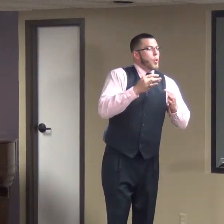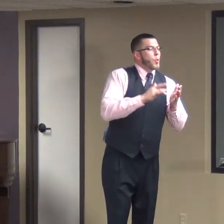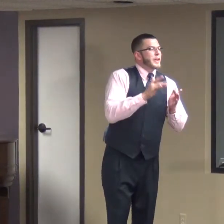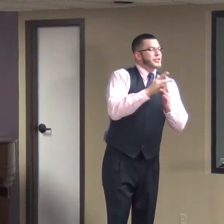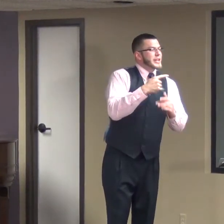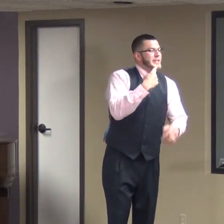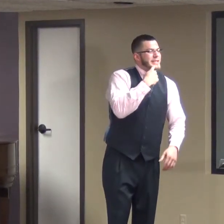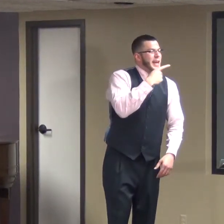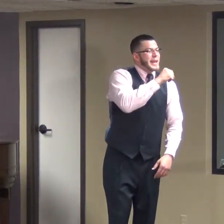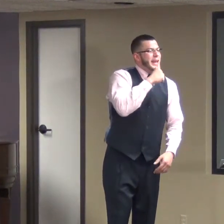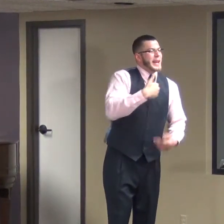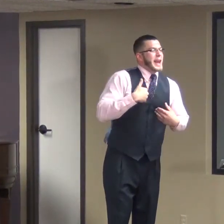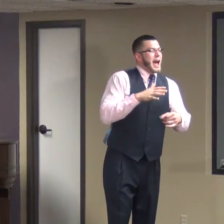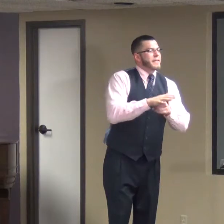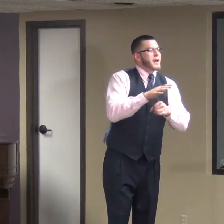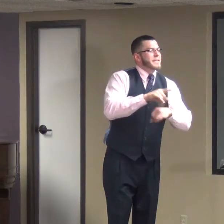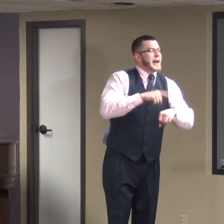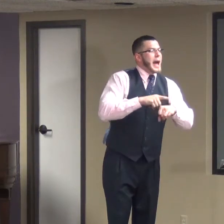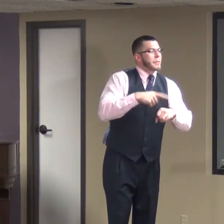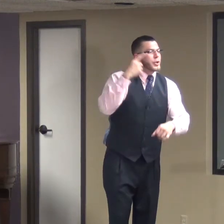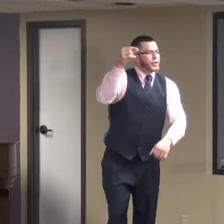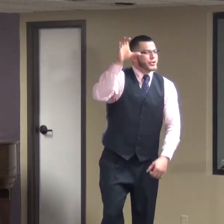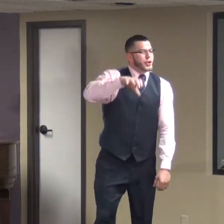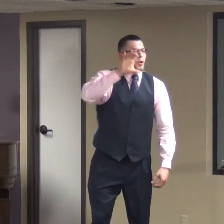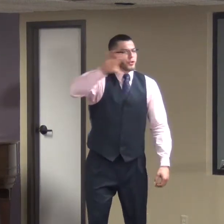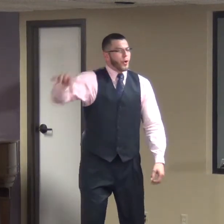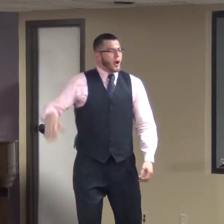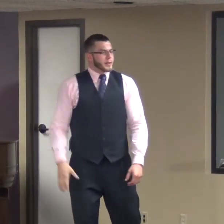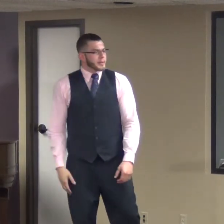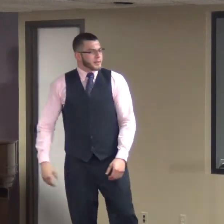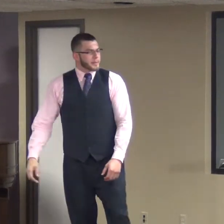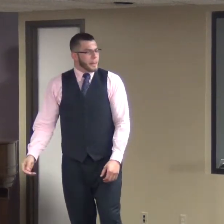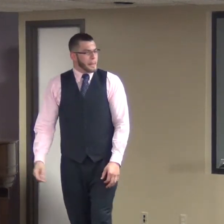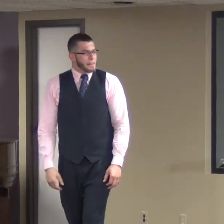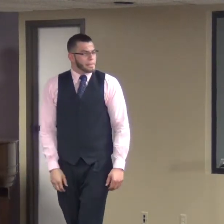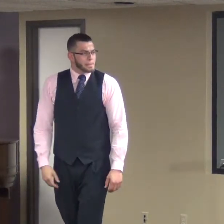What if Jesus said he didn't have enough time to go to the cross?